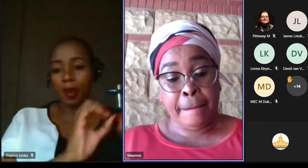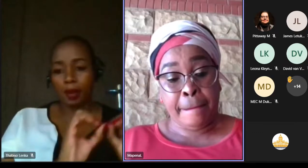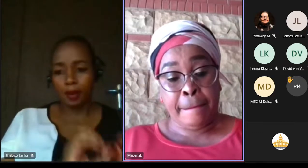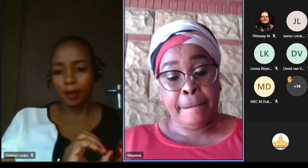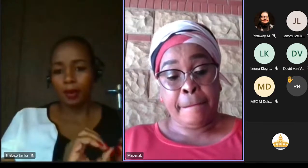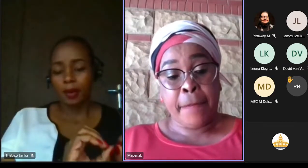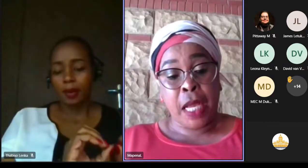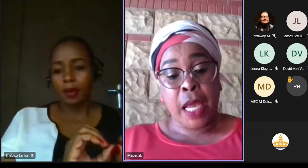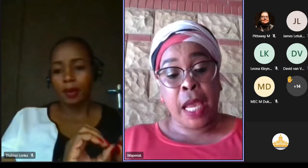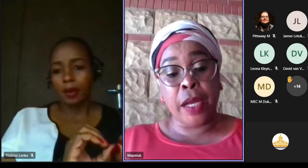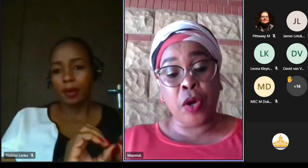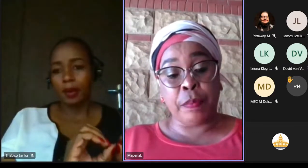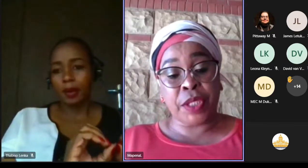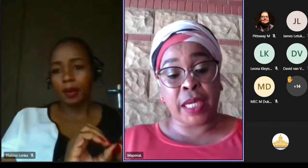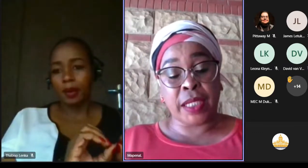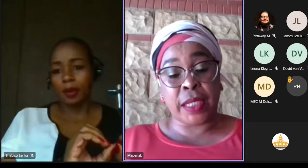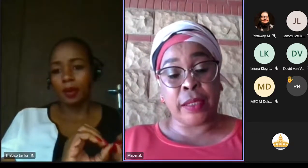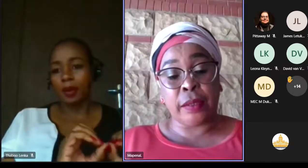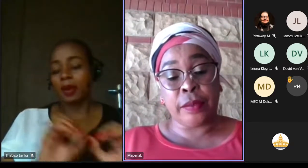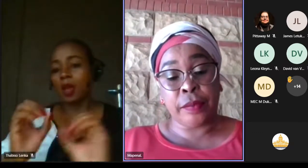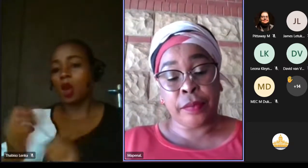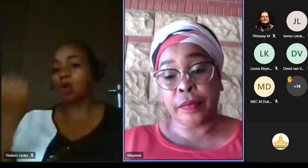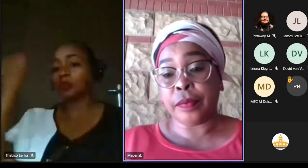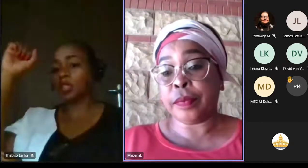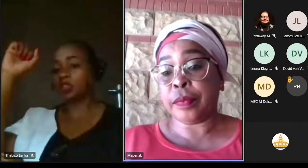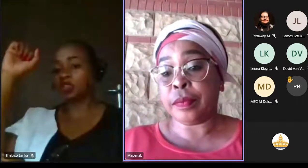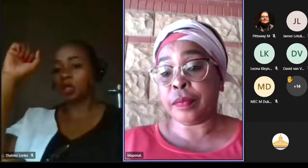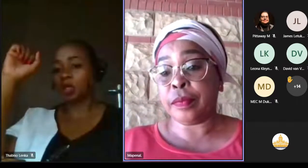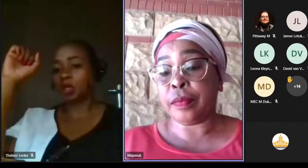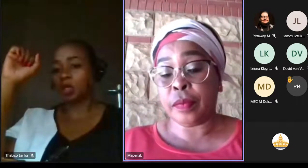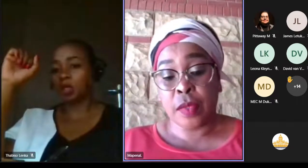None. None. None. Any objection?